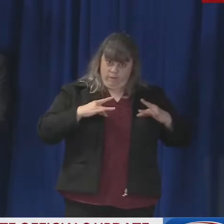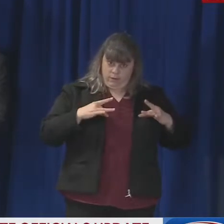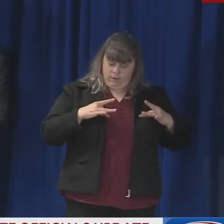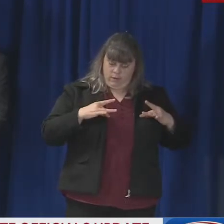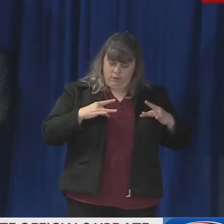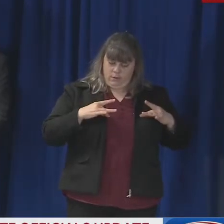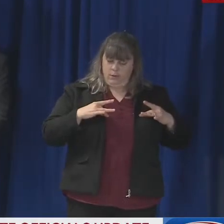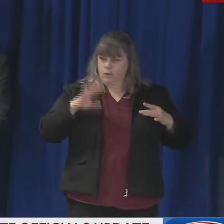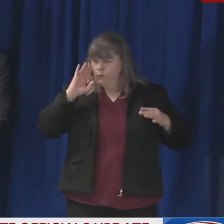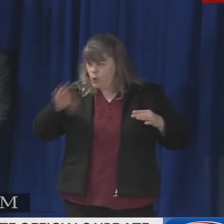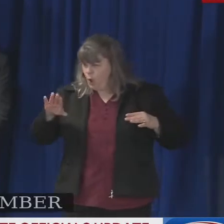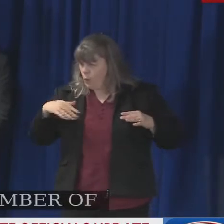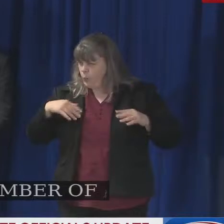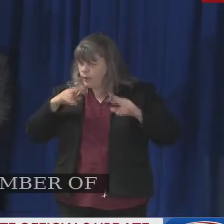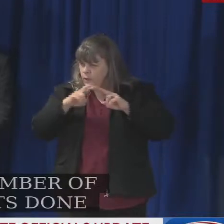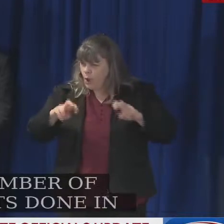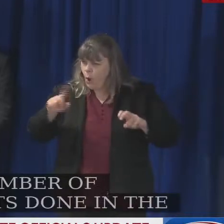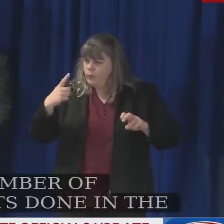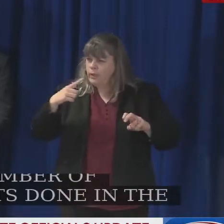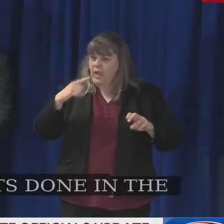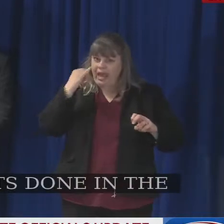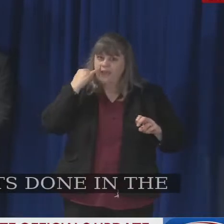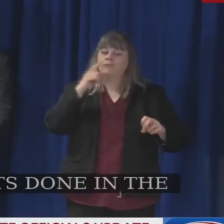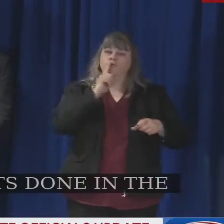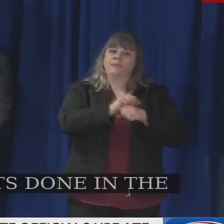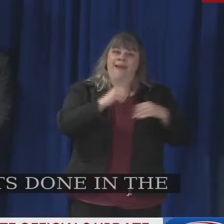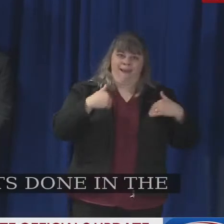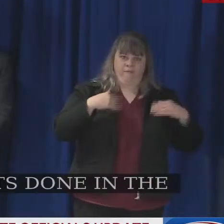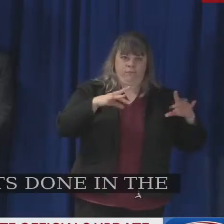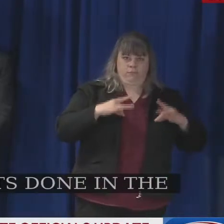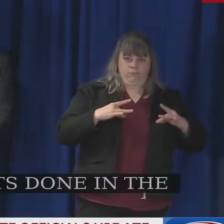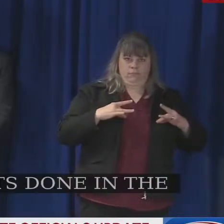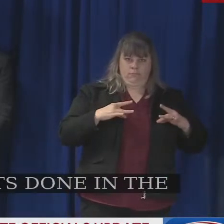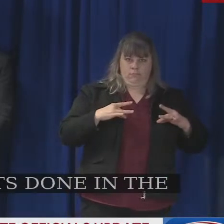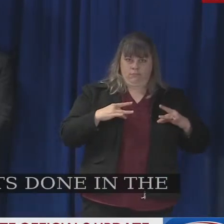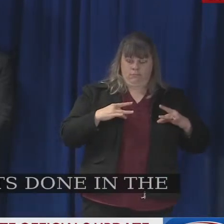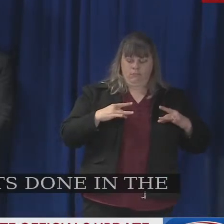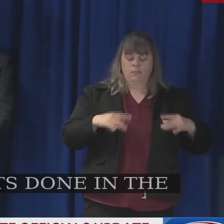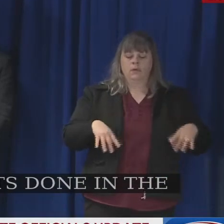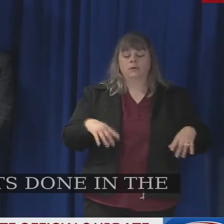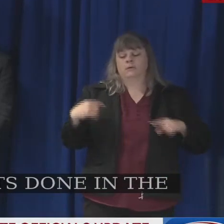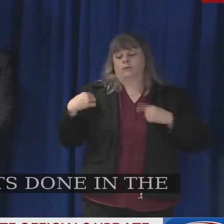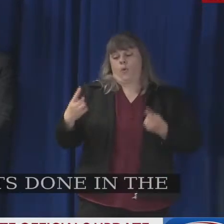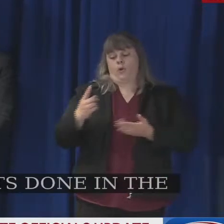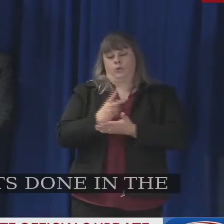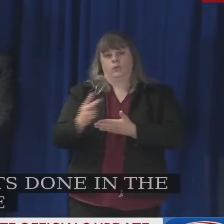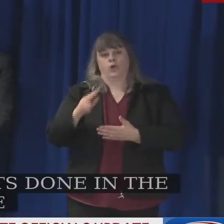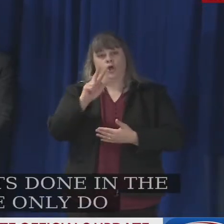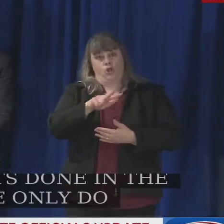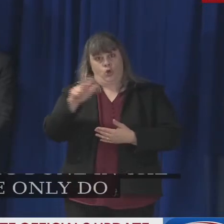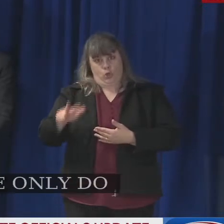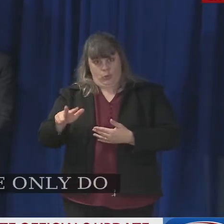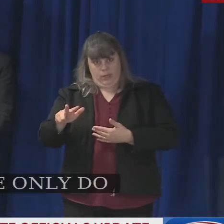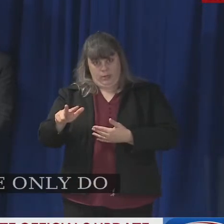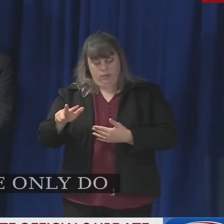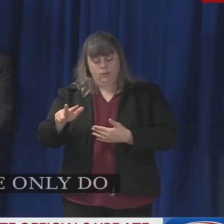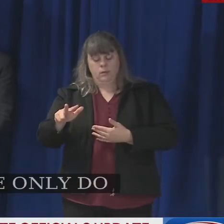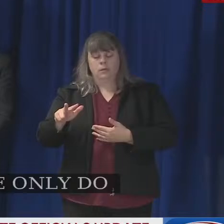we only do genetic sequencing on positive specimens. And so there were, in the last 2 weeks, 33 total